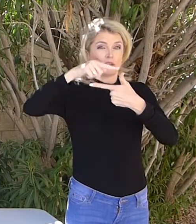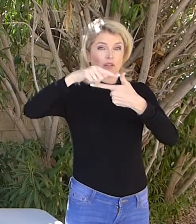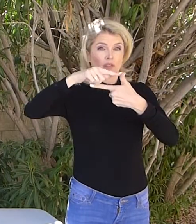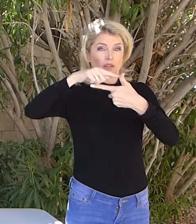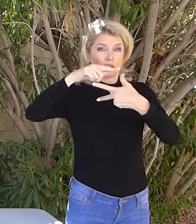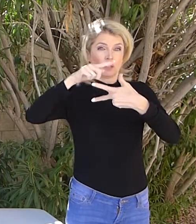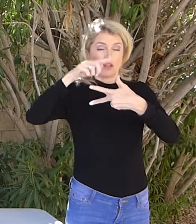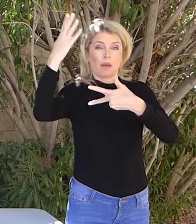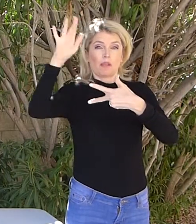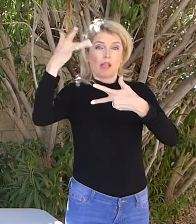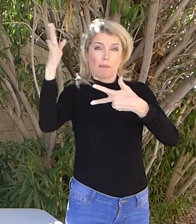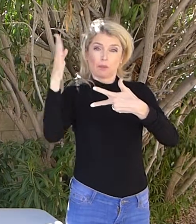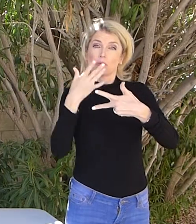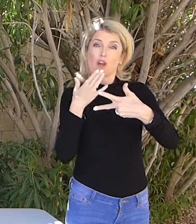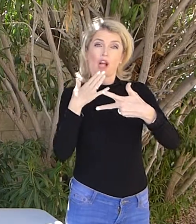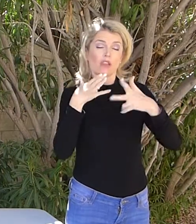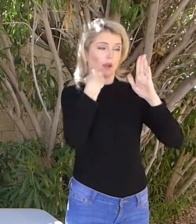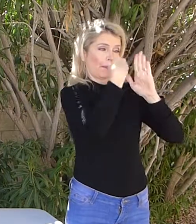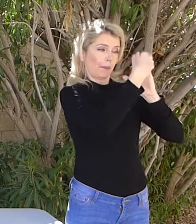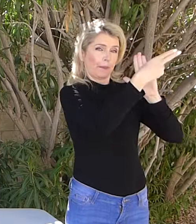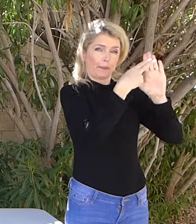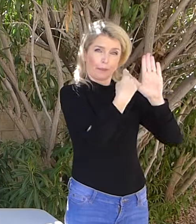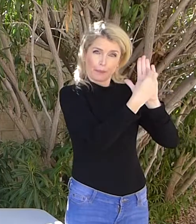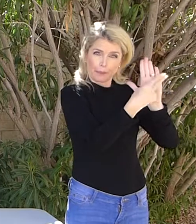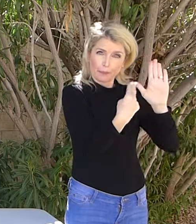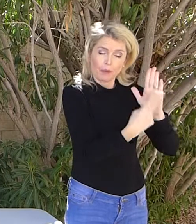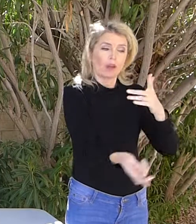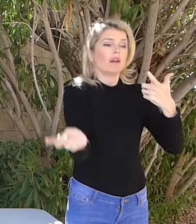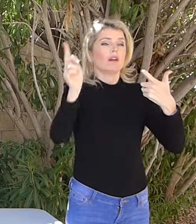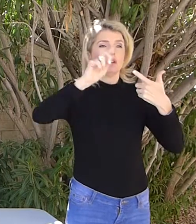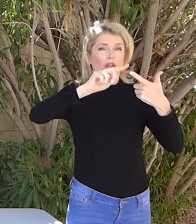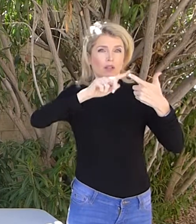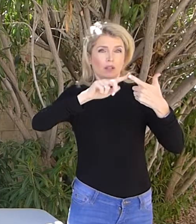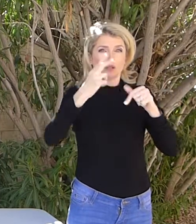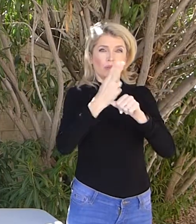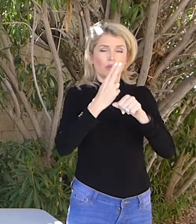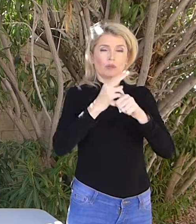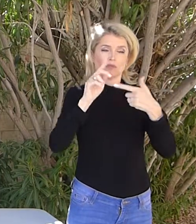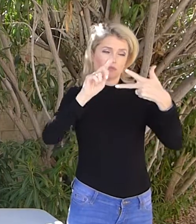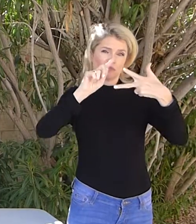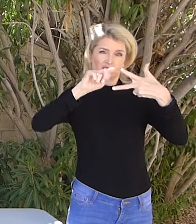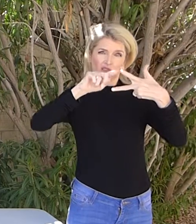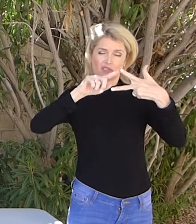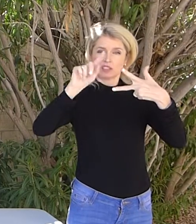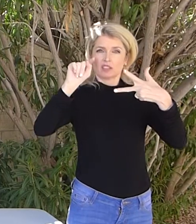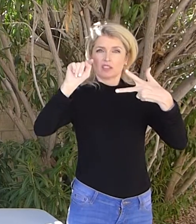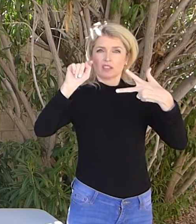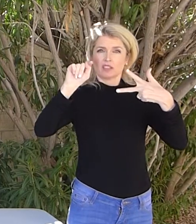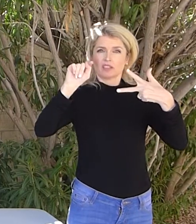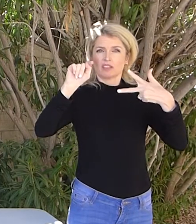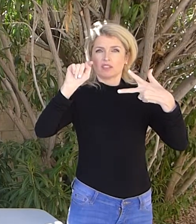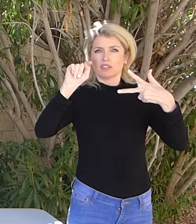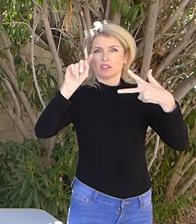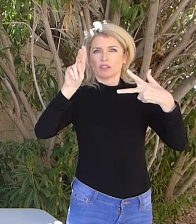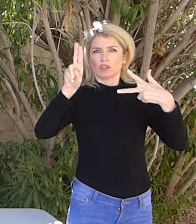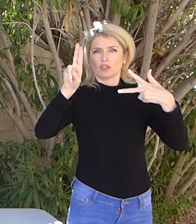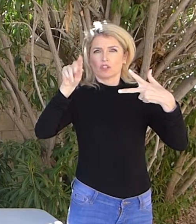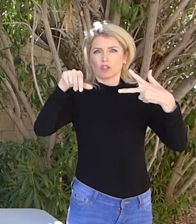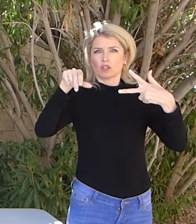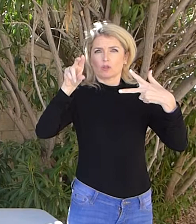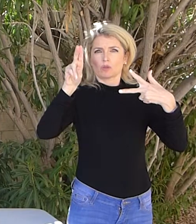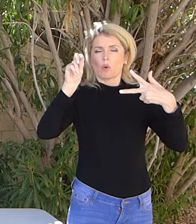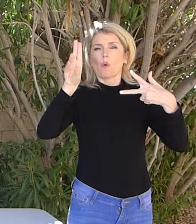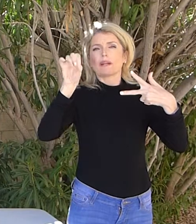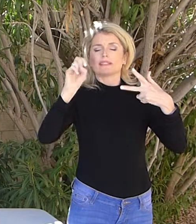down here, right? And then you're going to come to your turquoise color, your, what's it